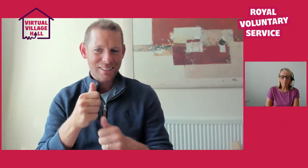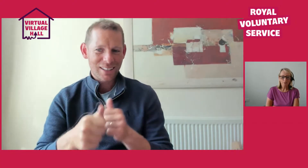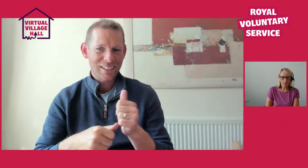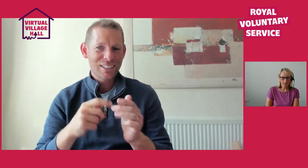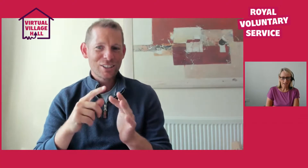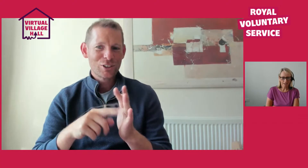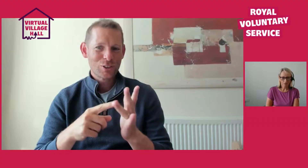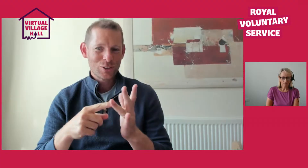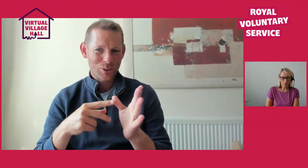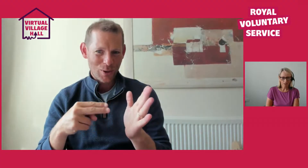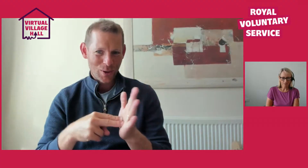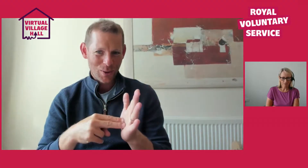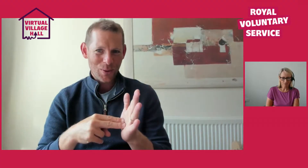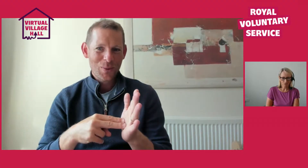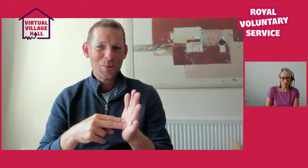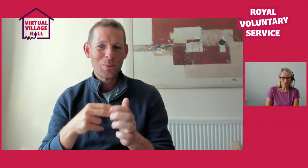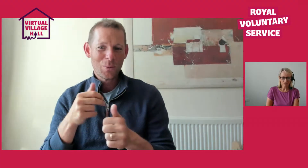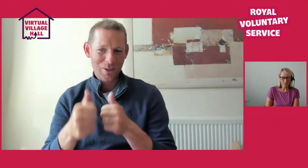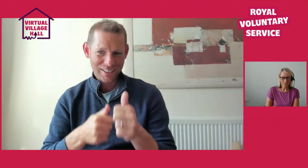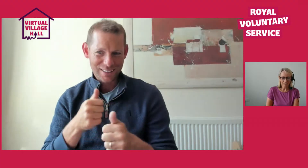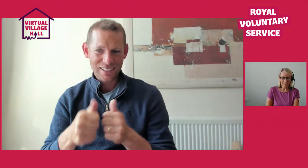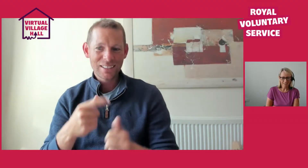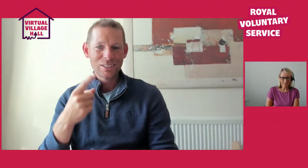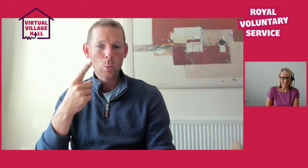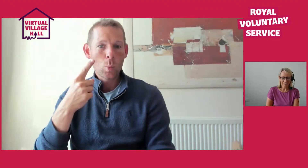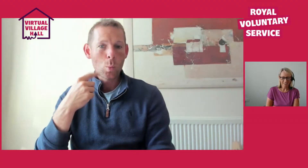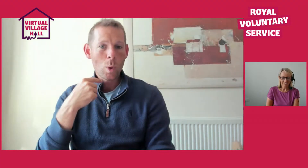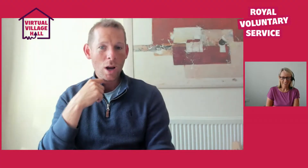So number 10, well done, Joan.